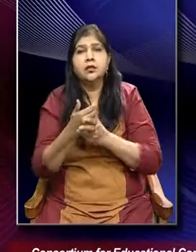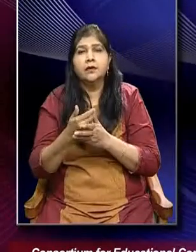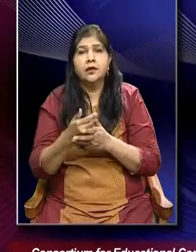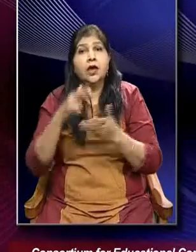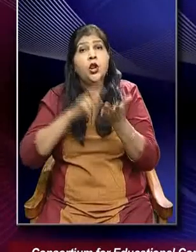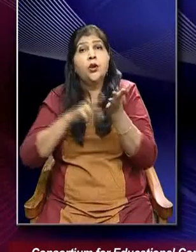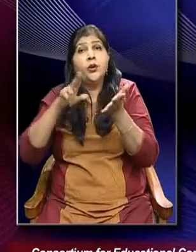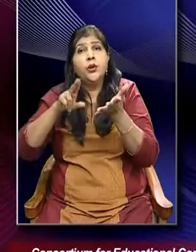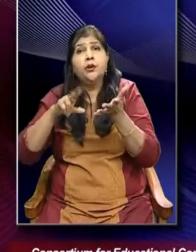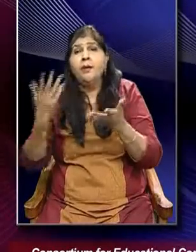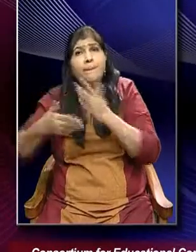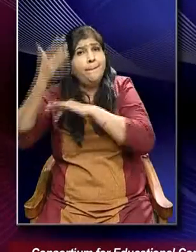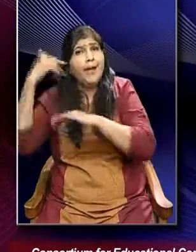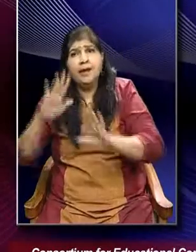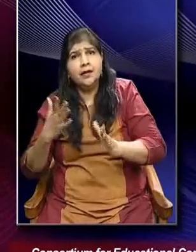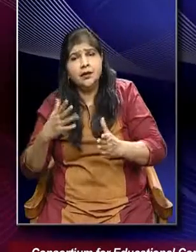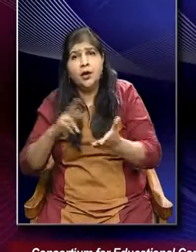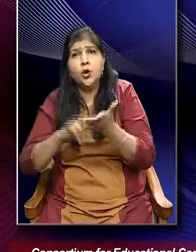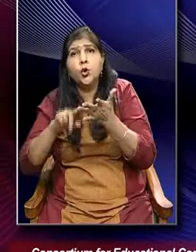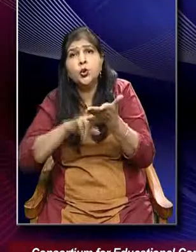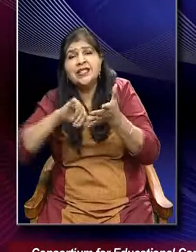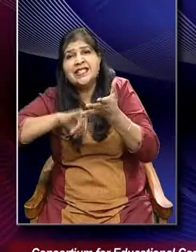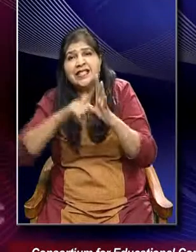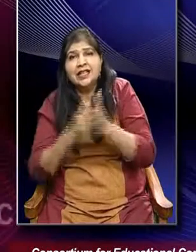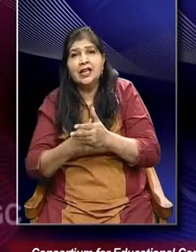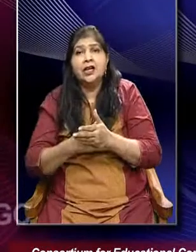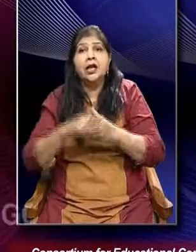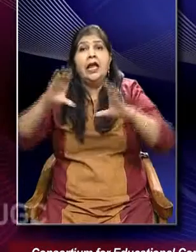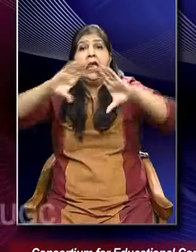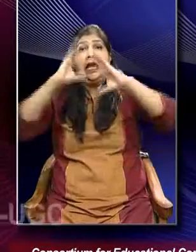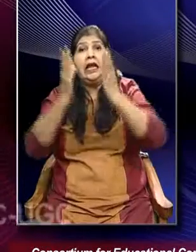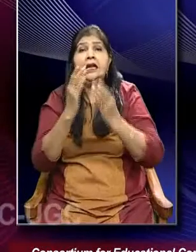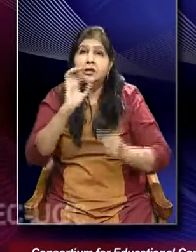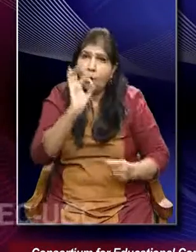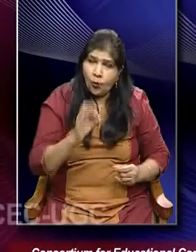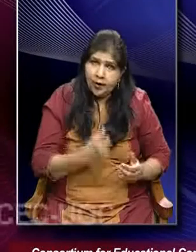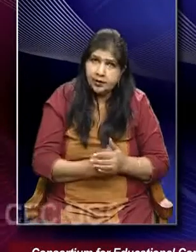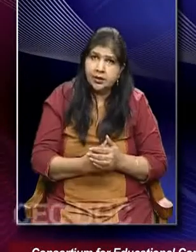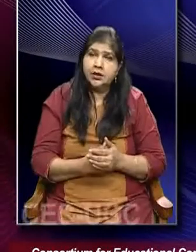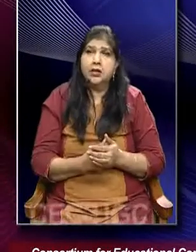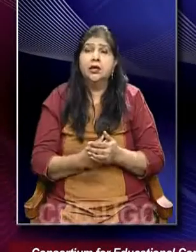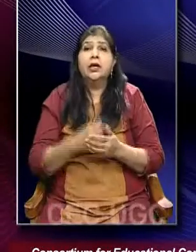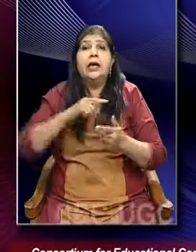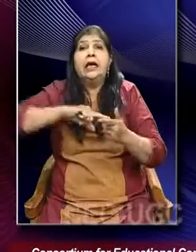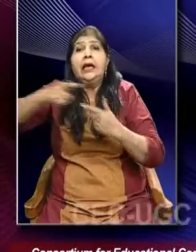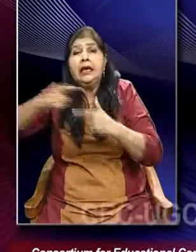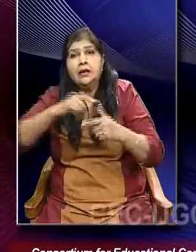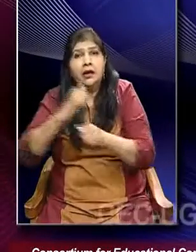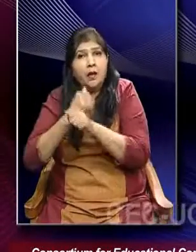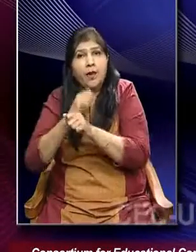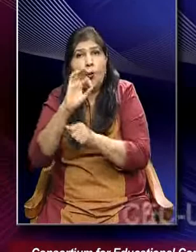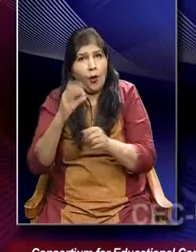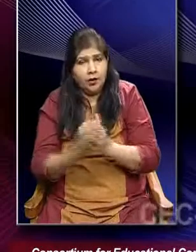non-state actors, namely international organizations, intergovernmental